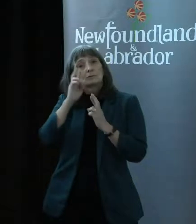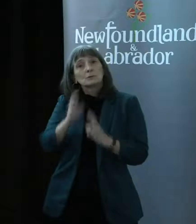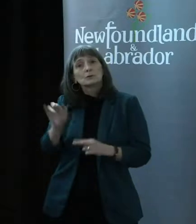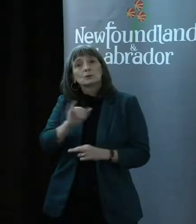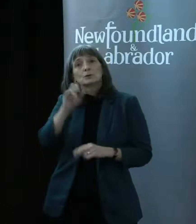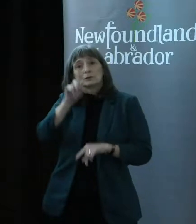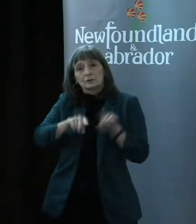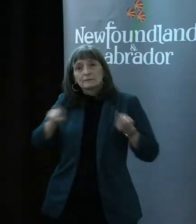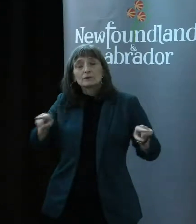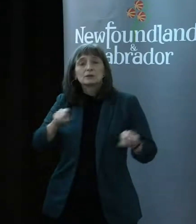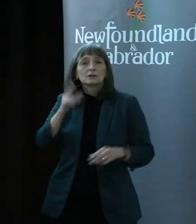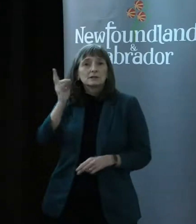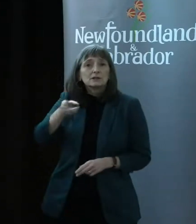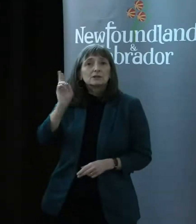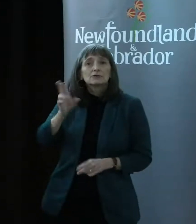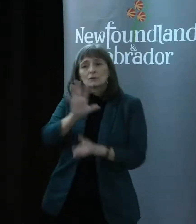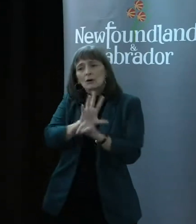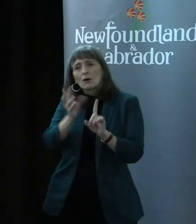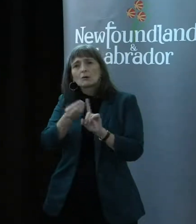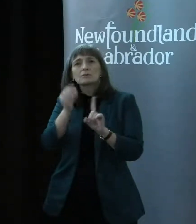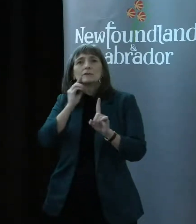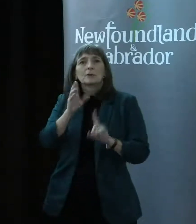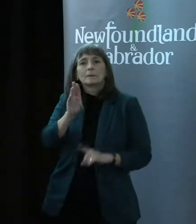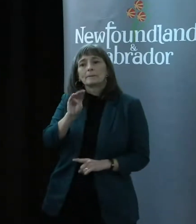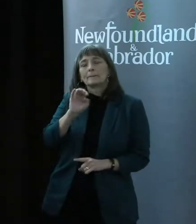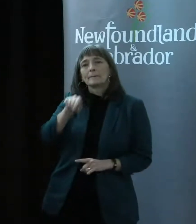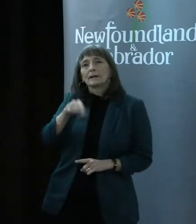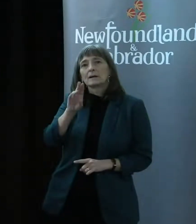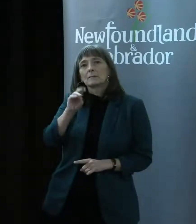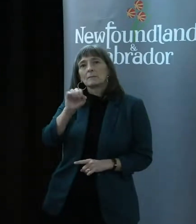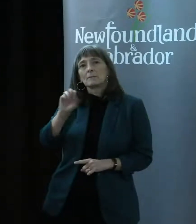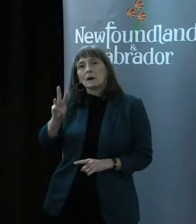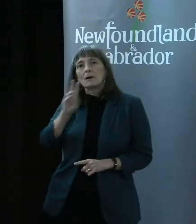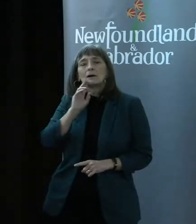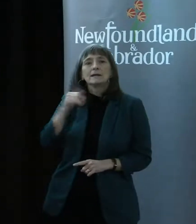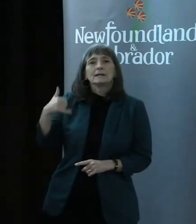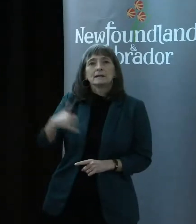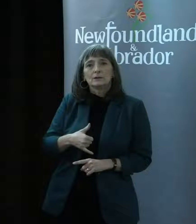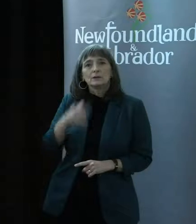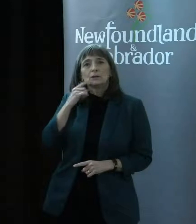the diverse histories and cultures of the Mi'kmaq, Innu, and Inuit.